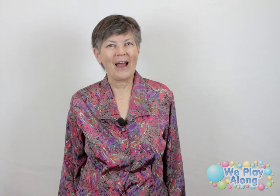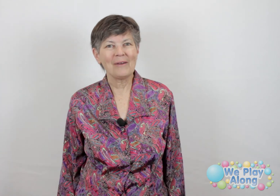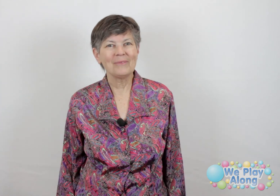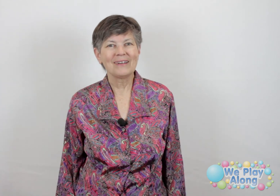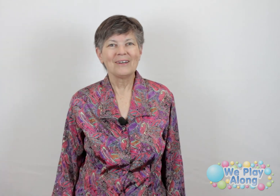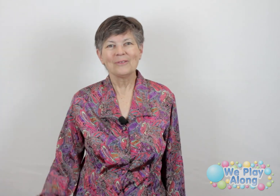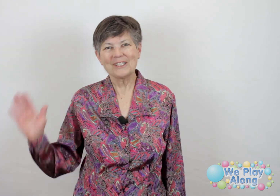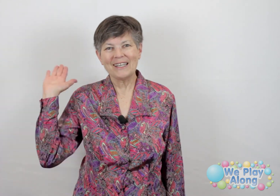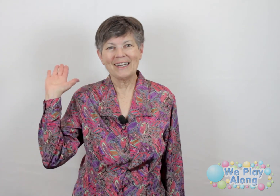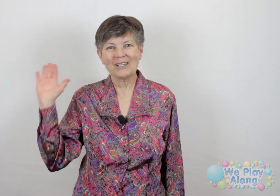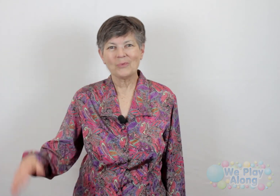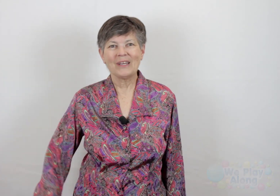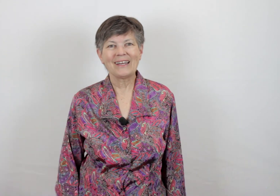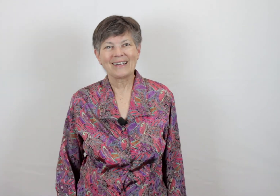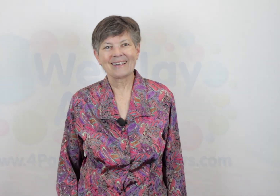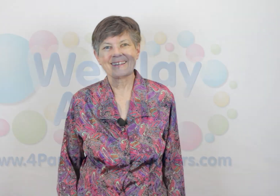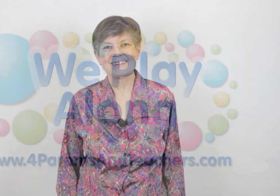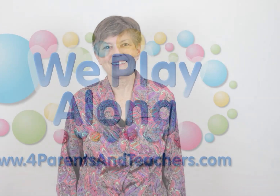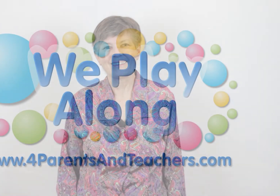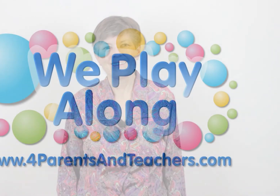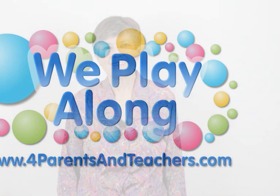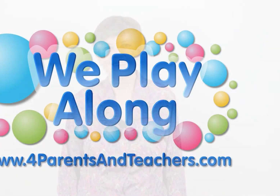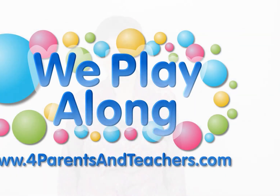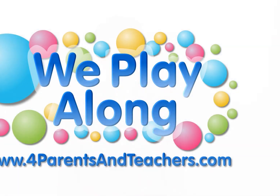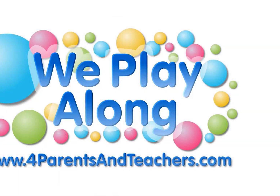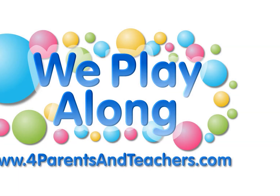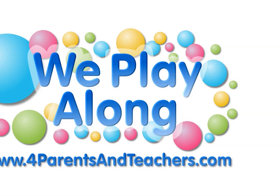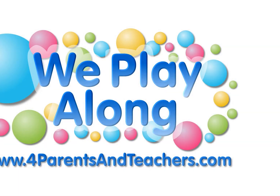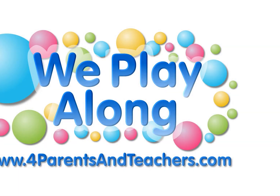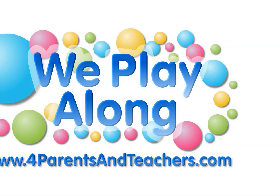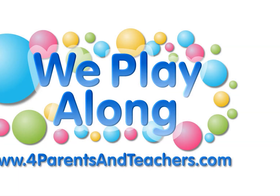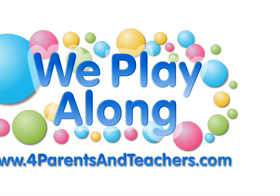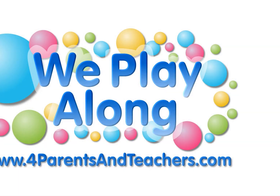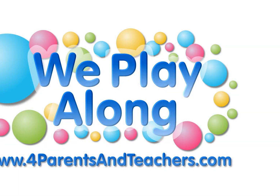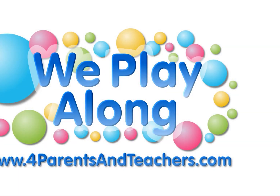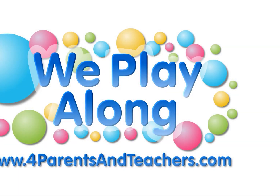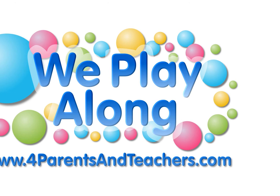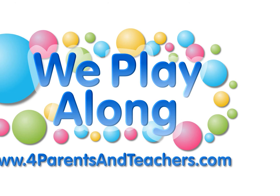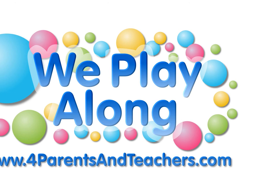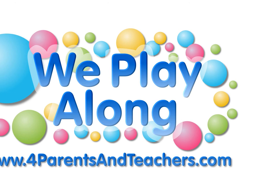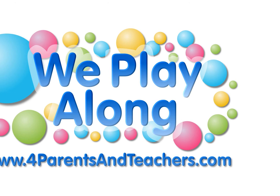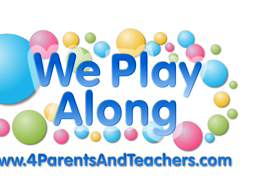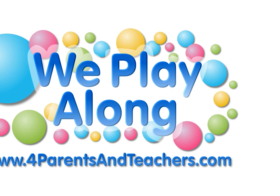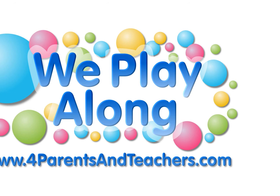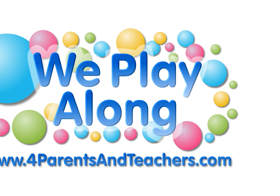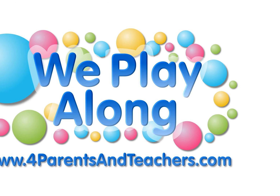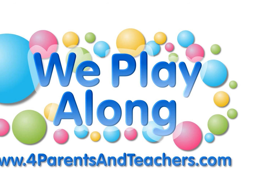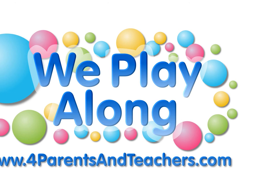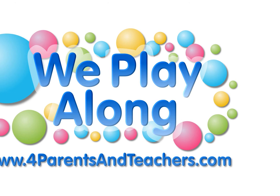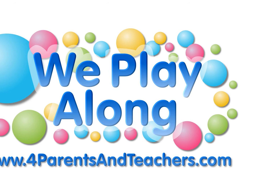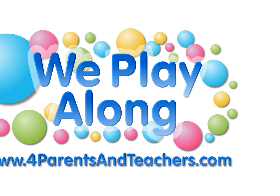subscribe. We'll see you next week. Play, play, play along. Come on and play along. Play, play, play